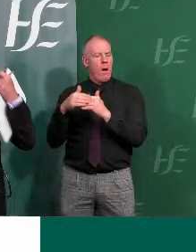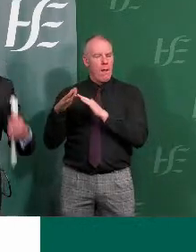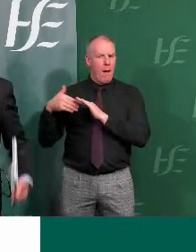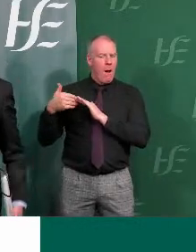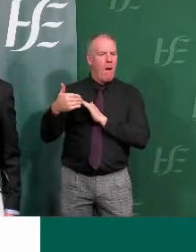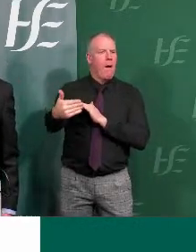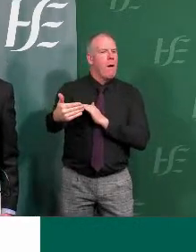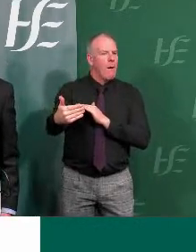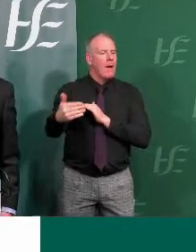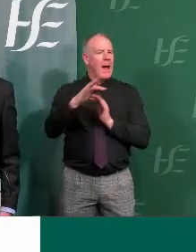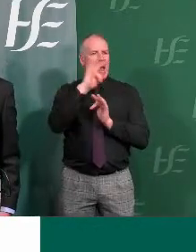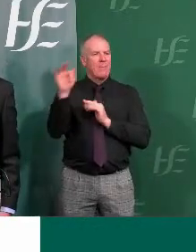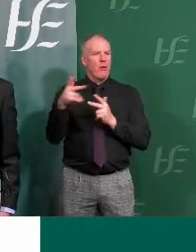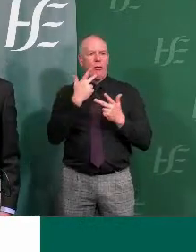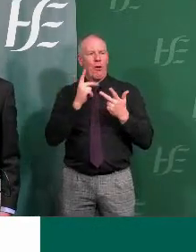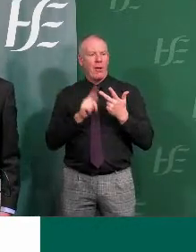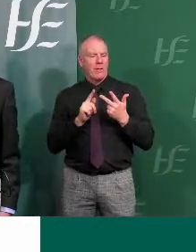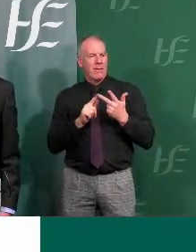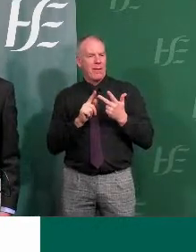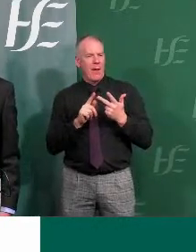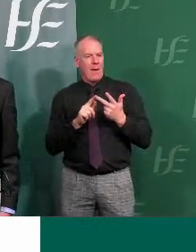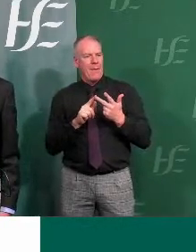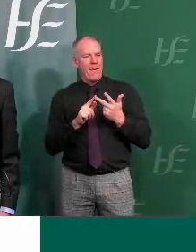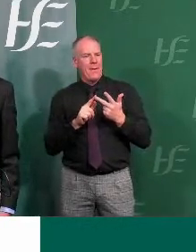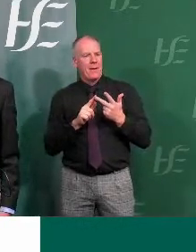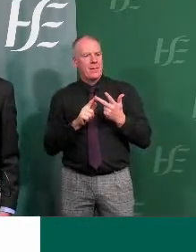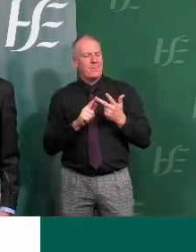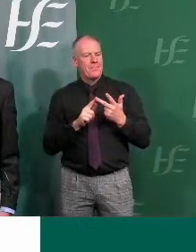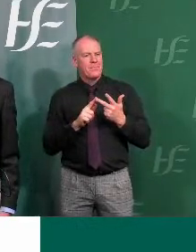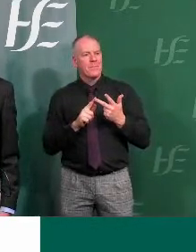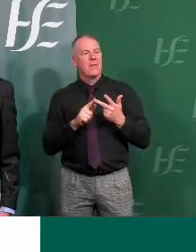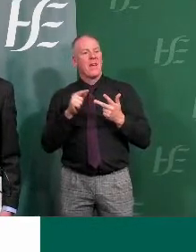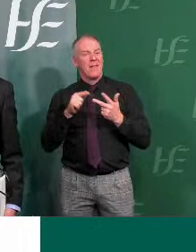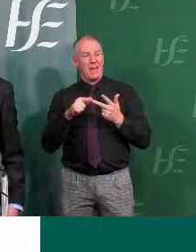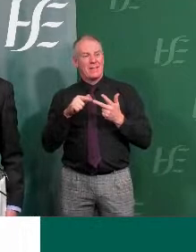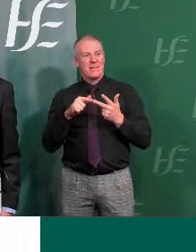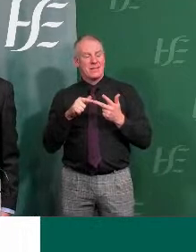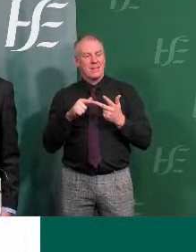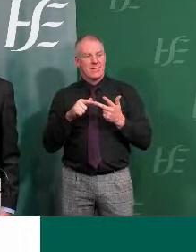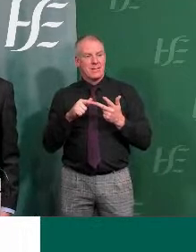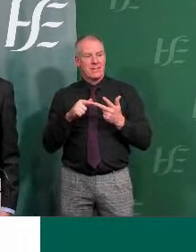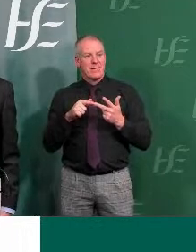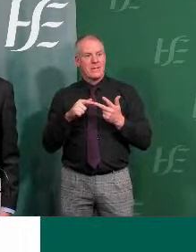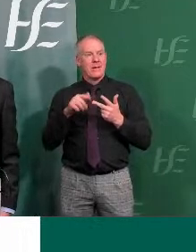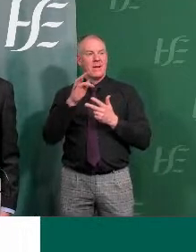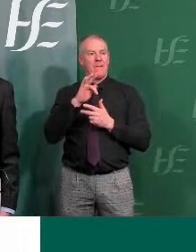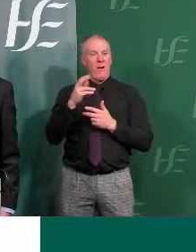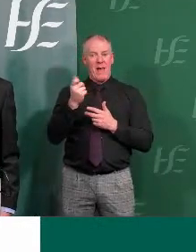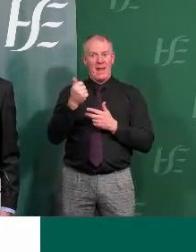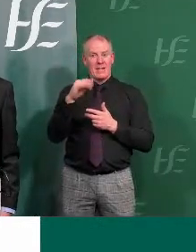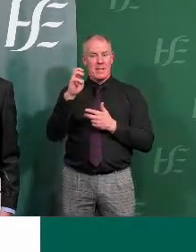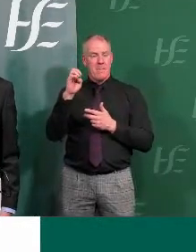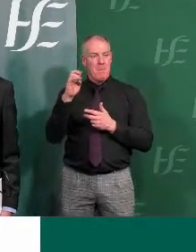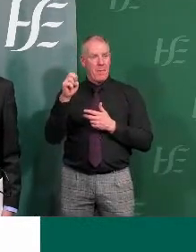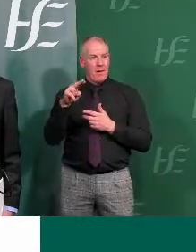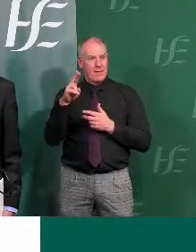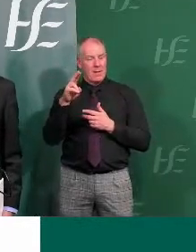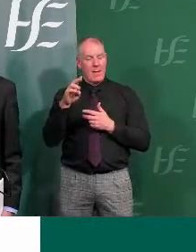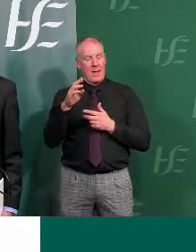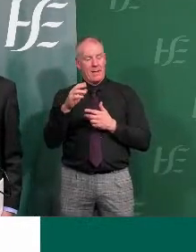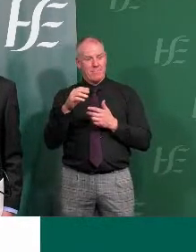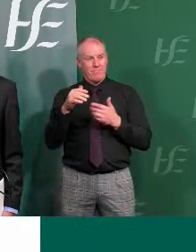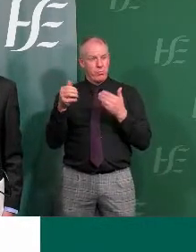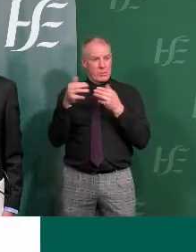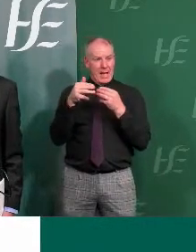cells, remember the immunity that you require once you get attacked, even if antibody levels have gone down and your other parts of your immune